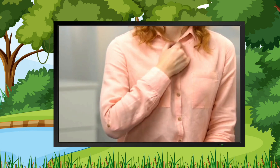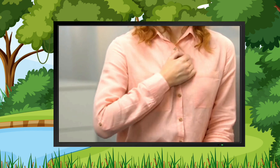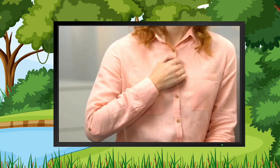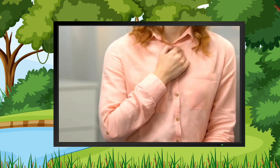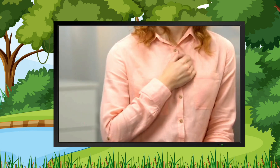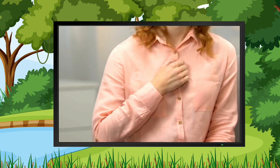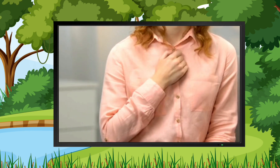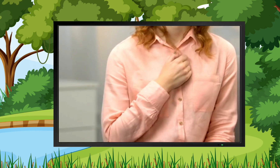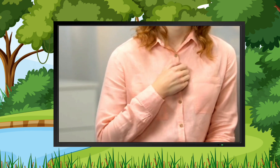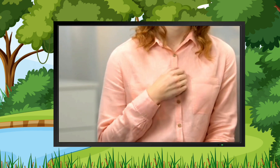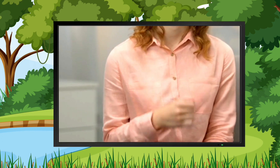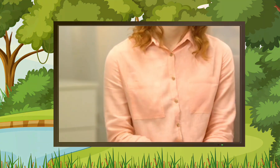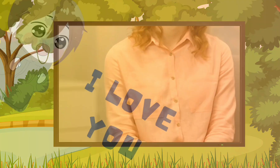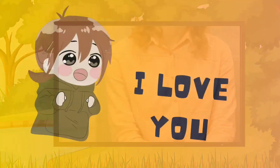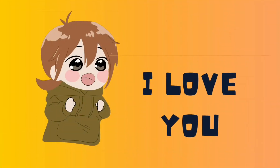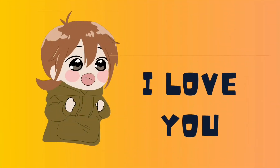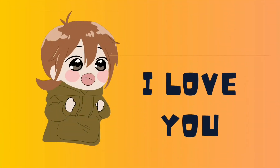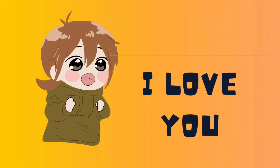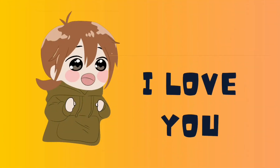I'm sorry.